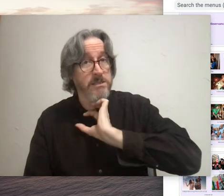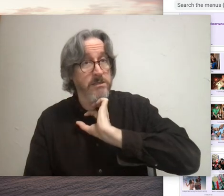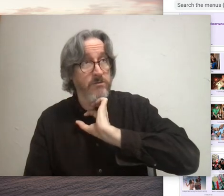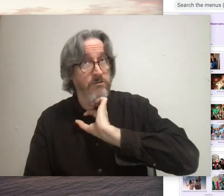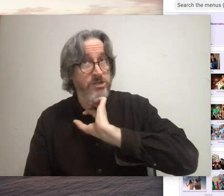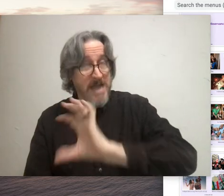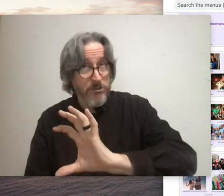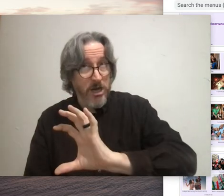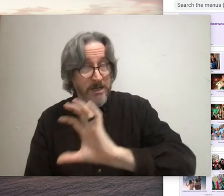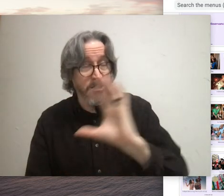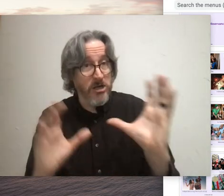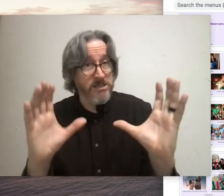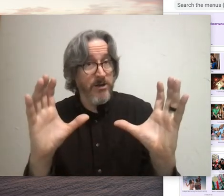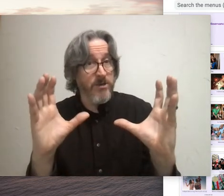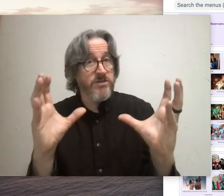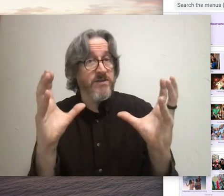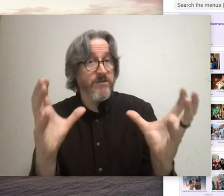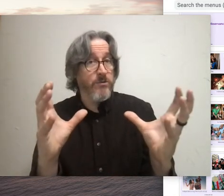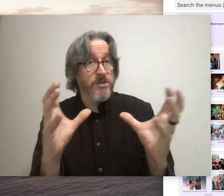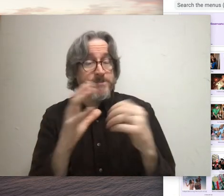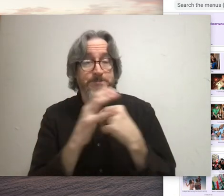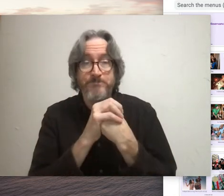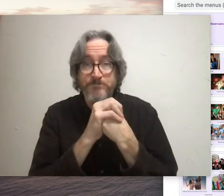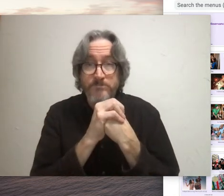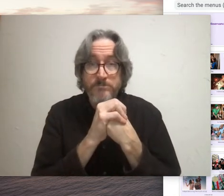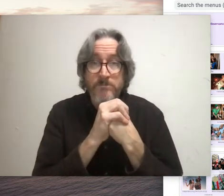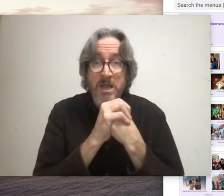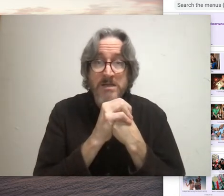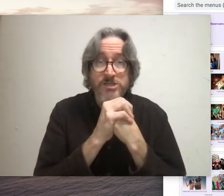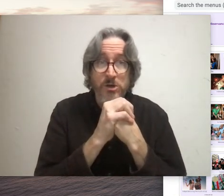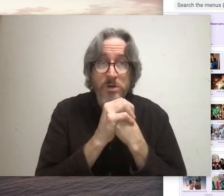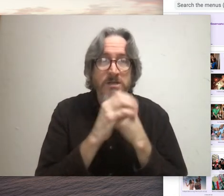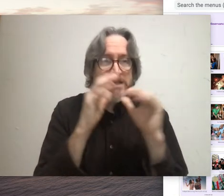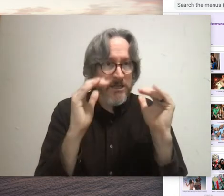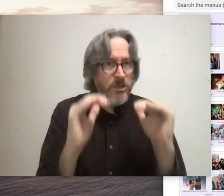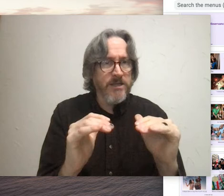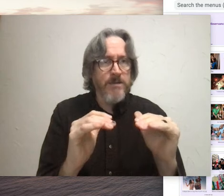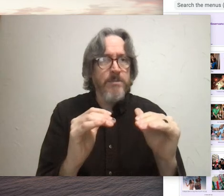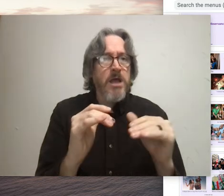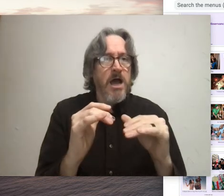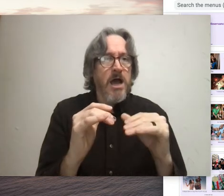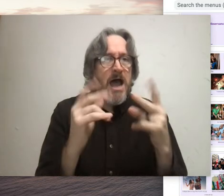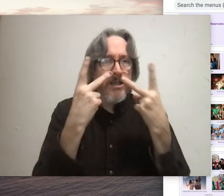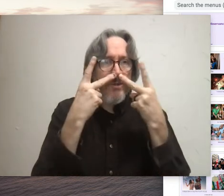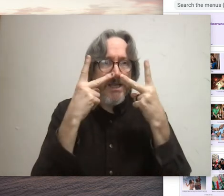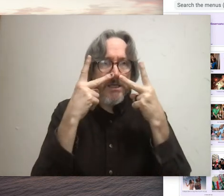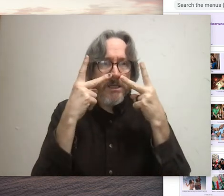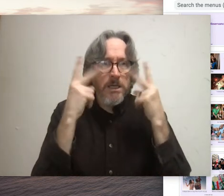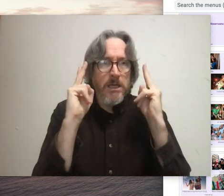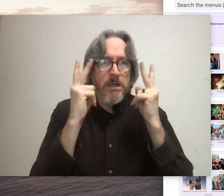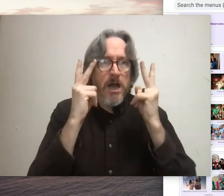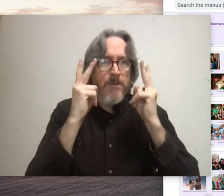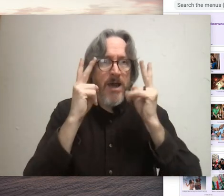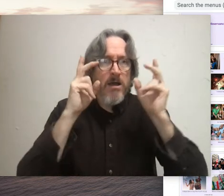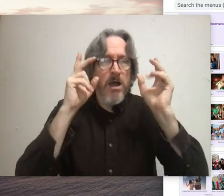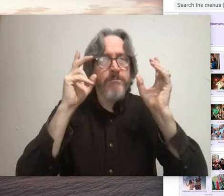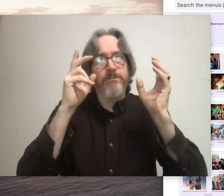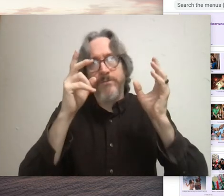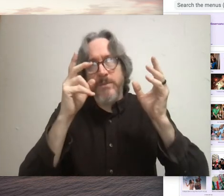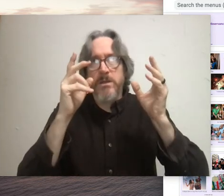signs snapshot, he talks about a bunch of the different ones. So take a look at them. Halloween,